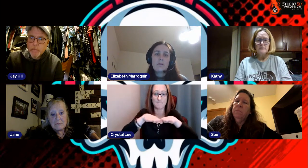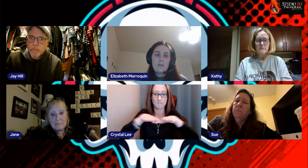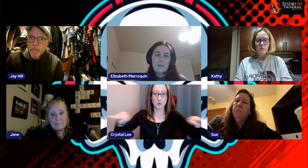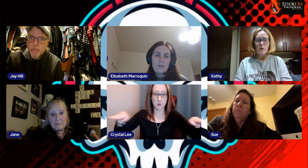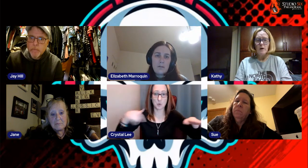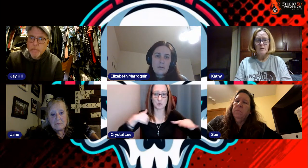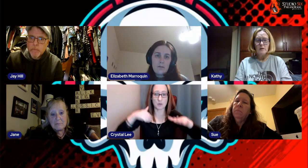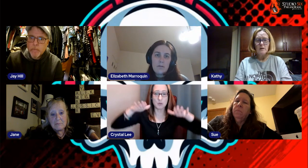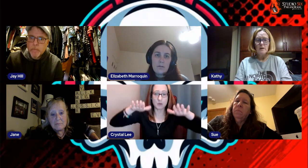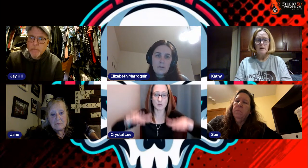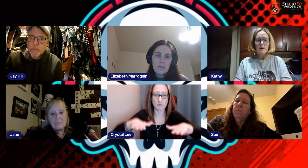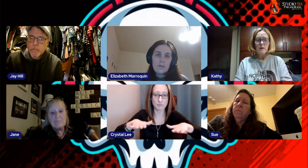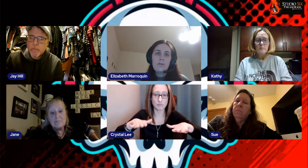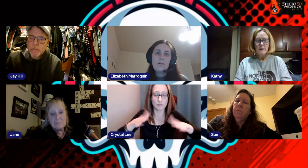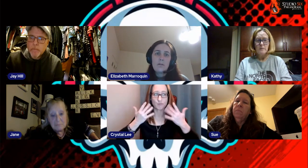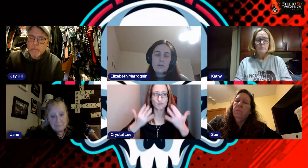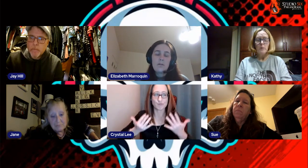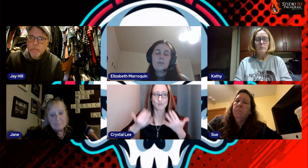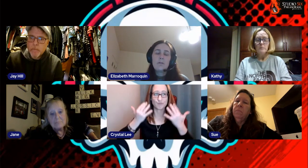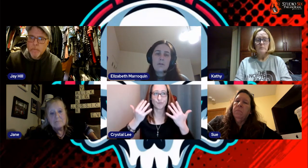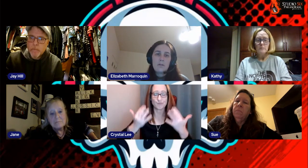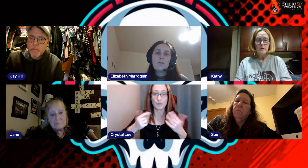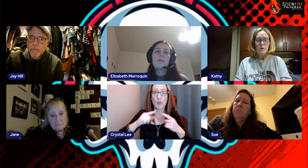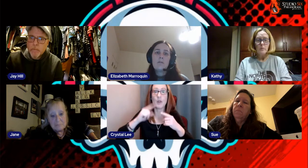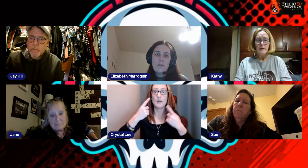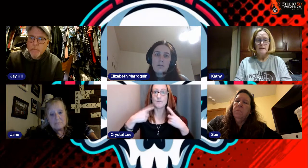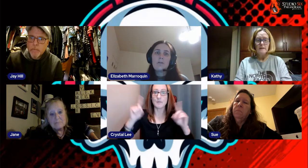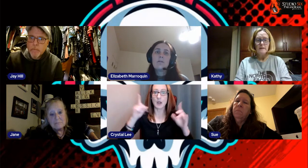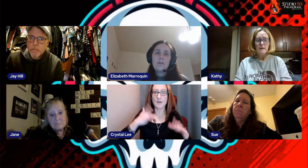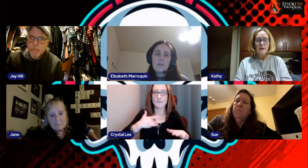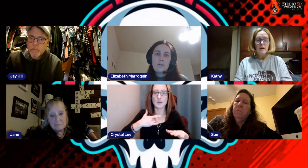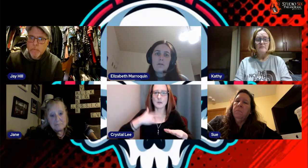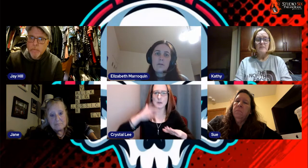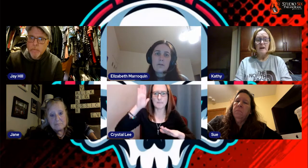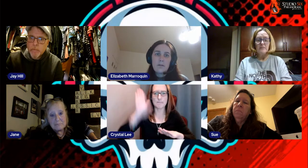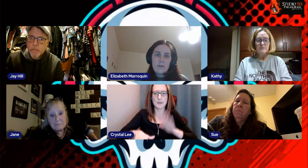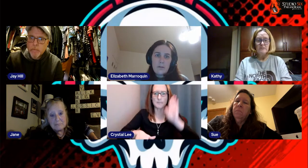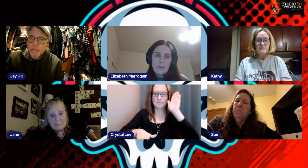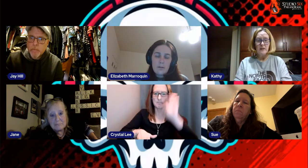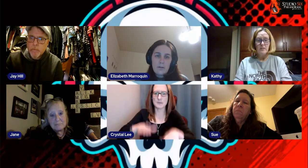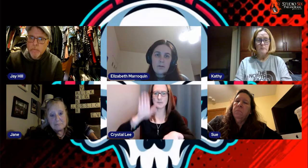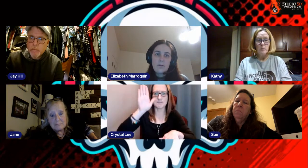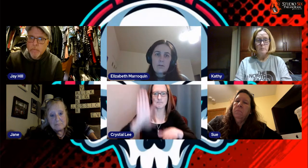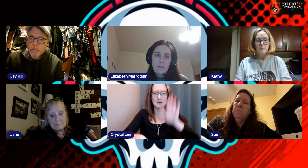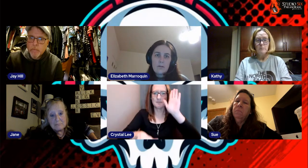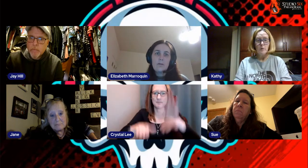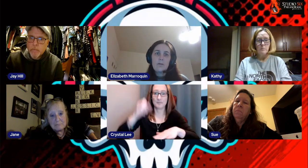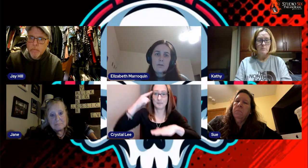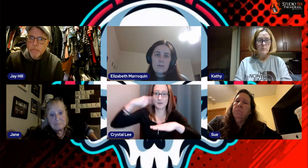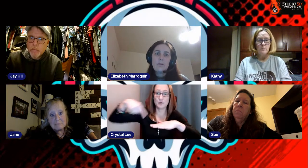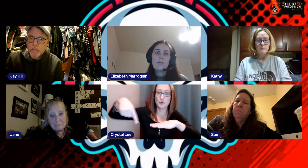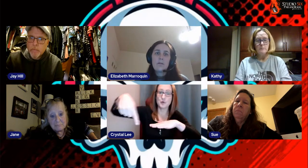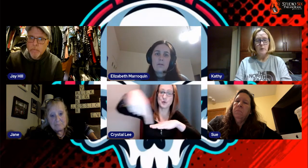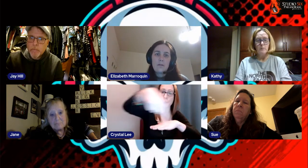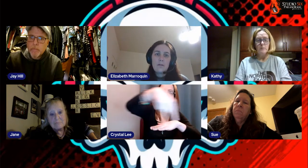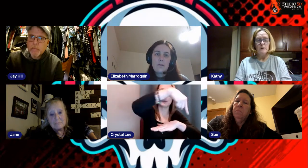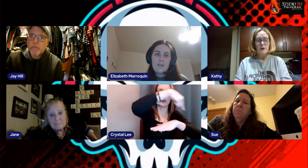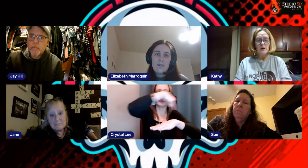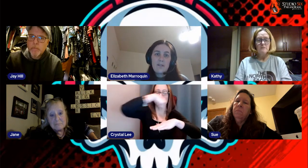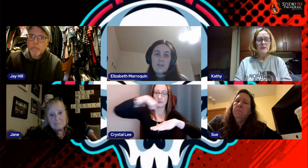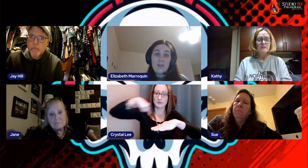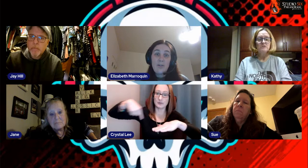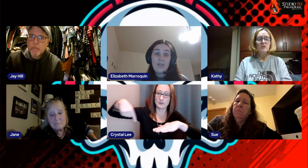feel the floor being boom, waiting. And finally she felt boom, boom, boom,